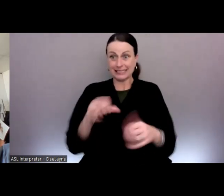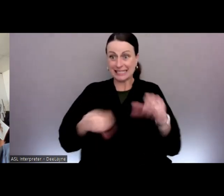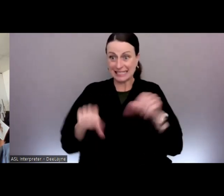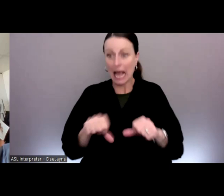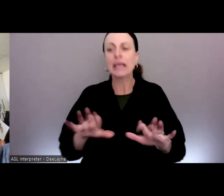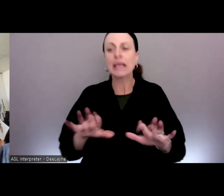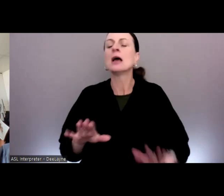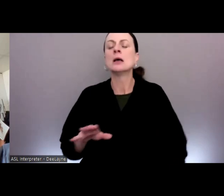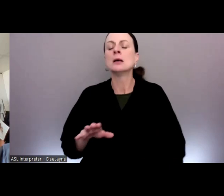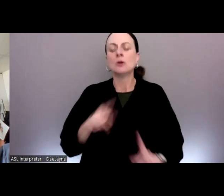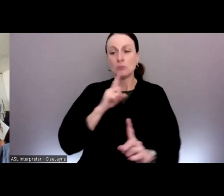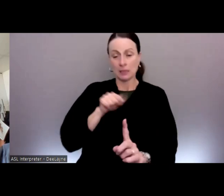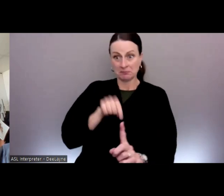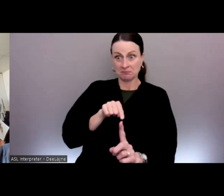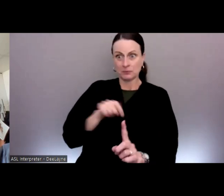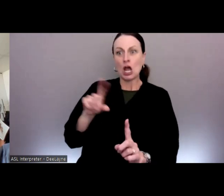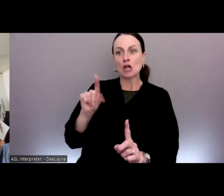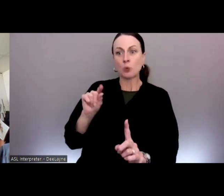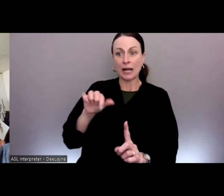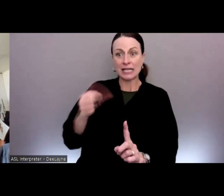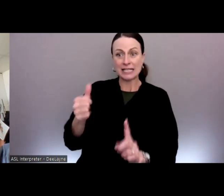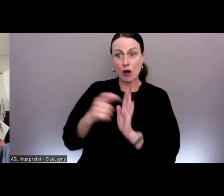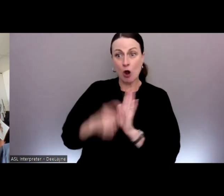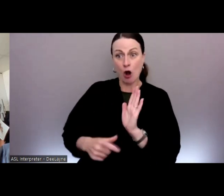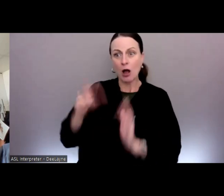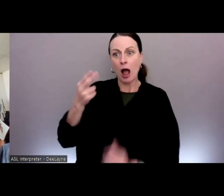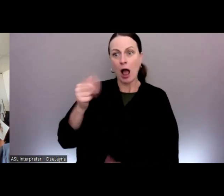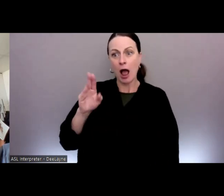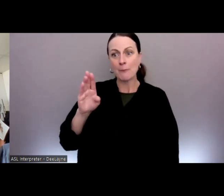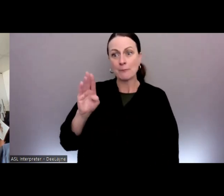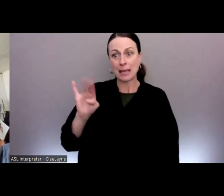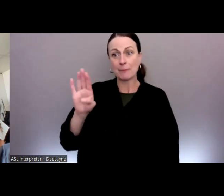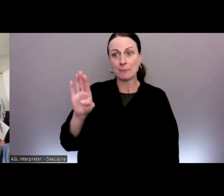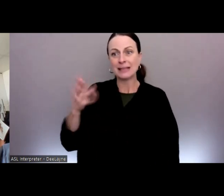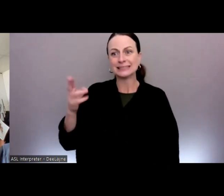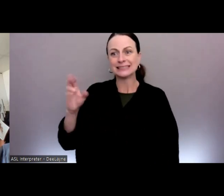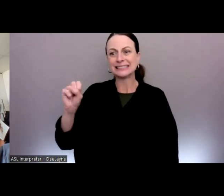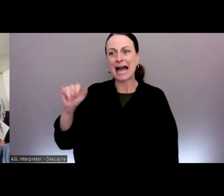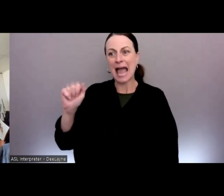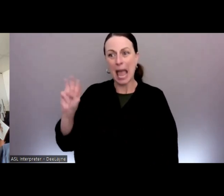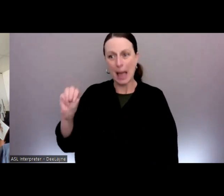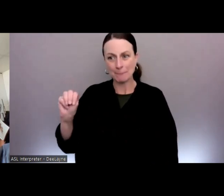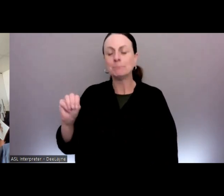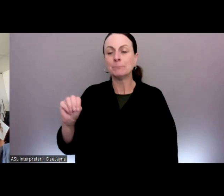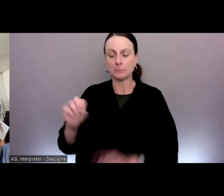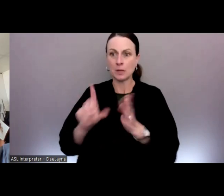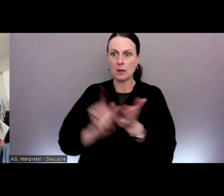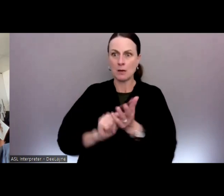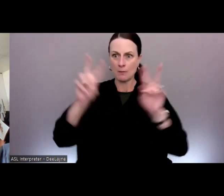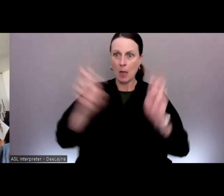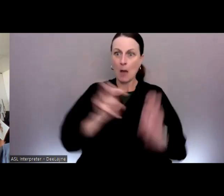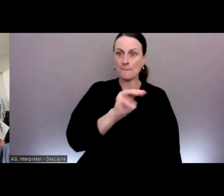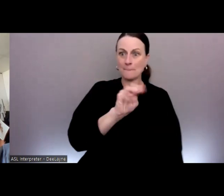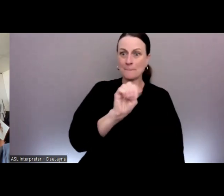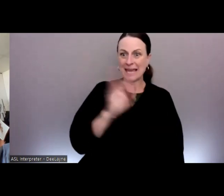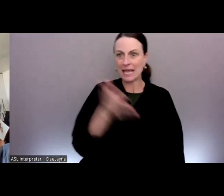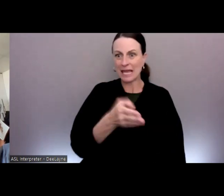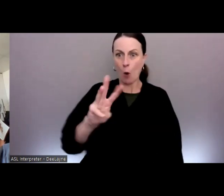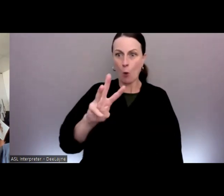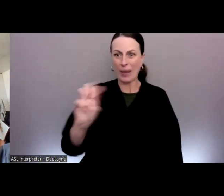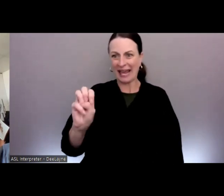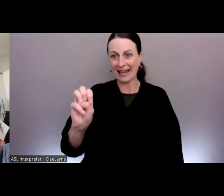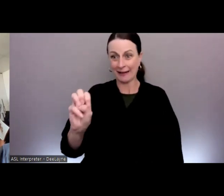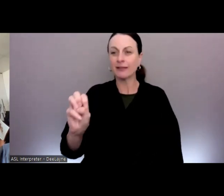is a 2010 article that Habib Sayam published titled Me, We, An